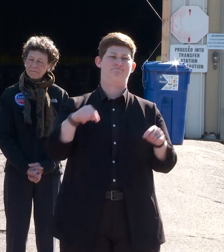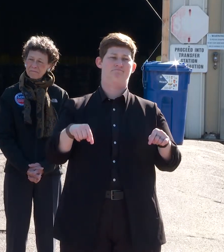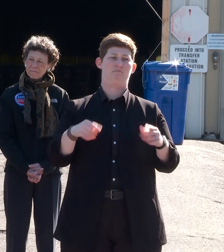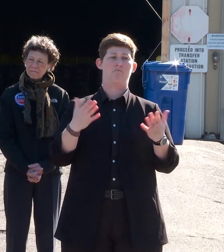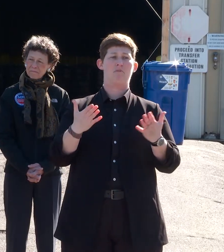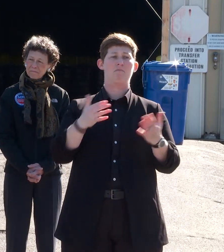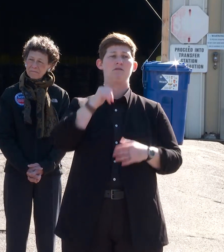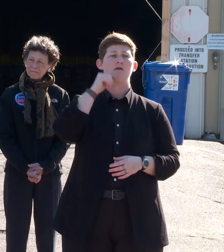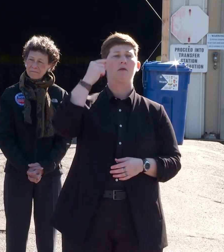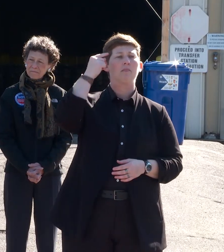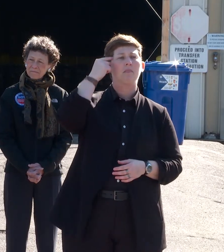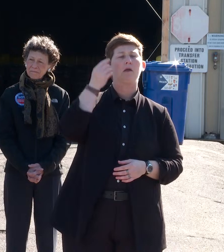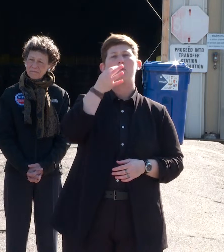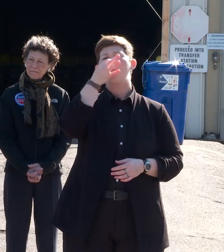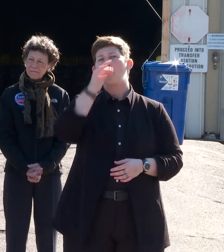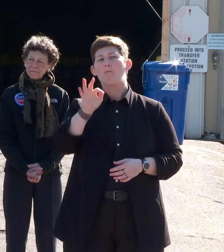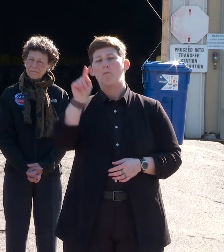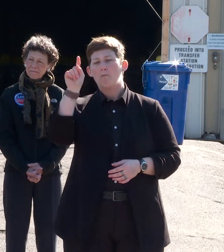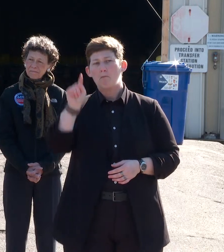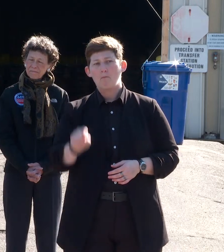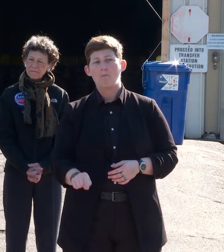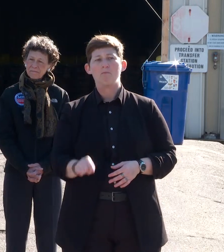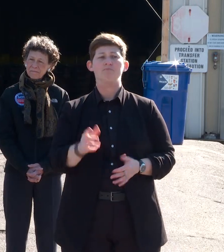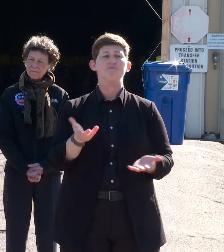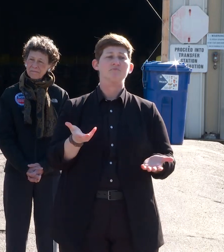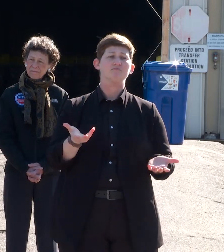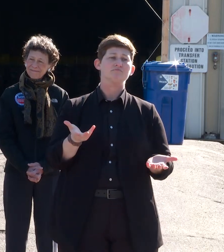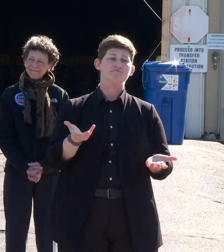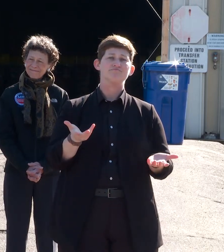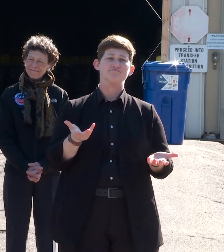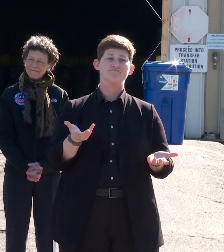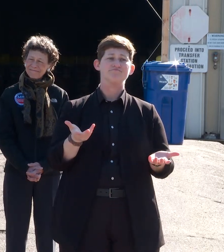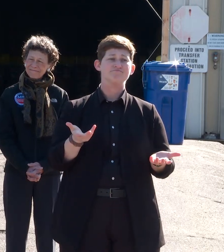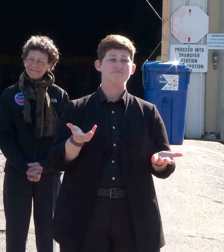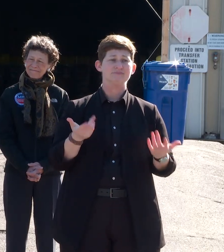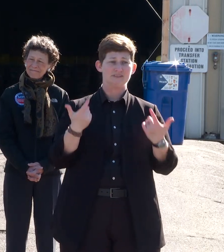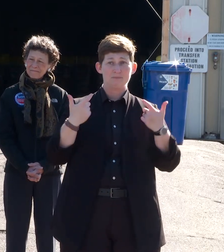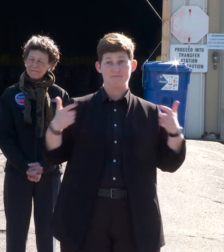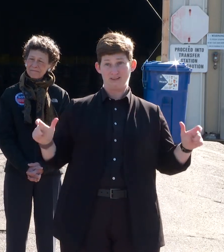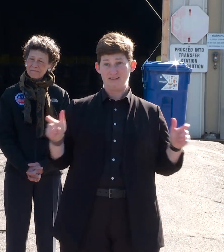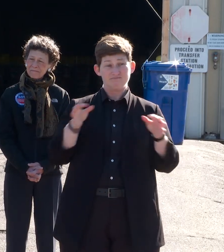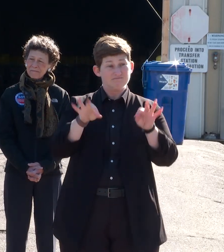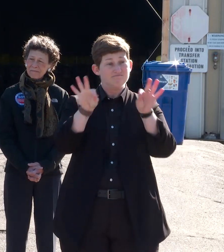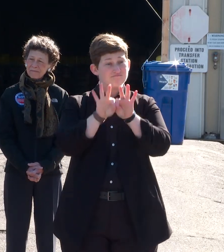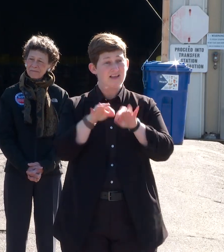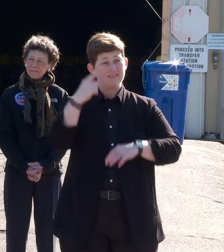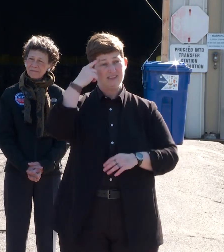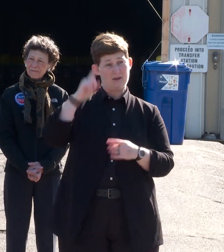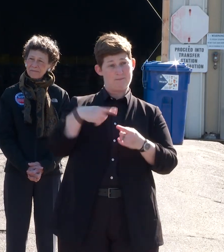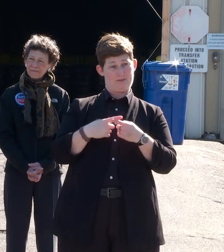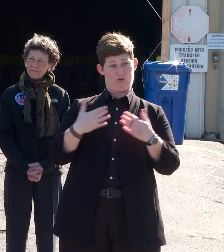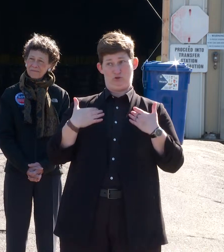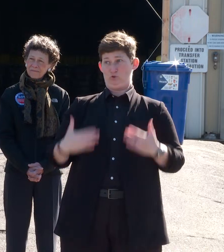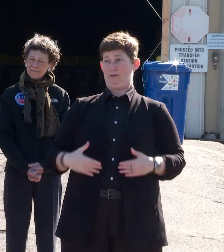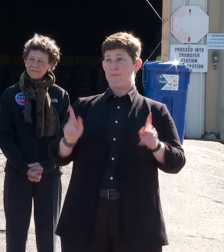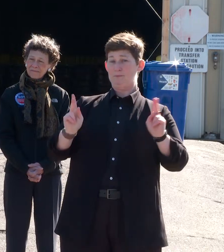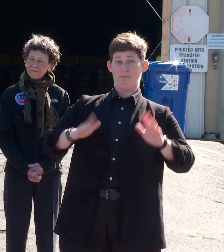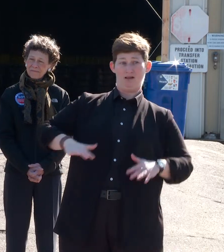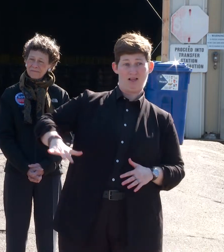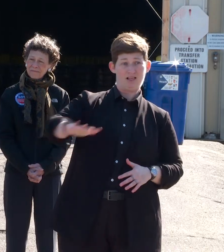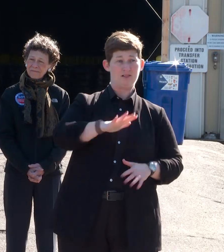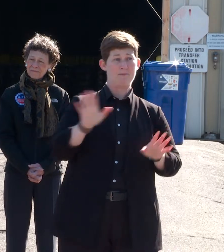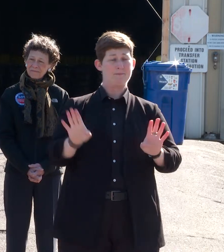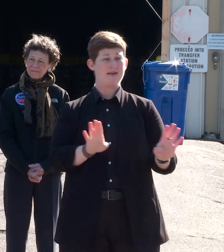of miles make a difference, but we are dealing with human behavior here about what we do with our waste. And we're going to make